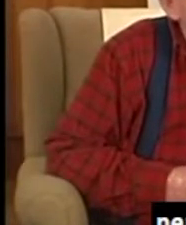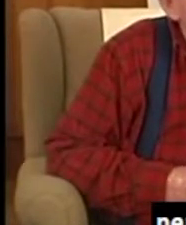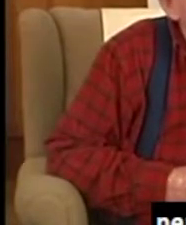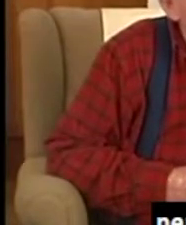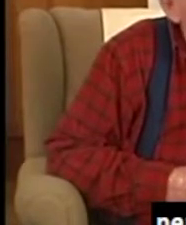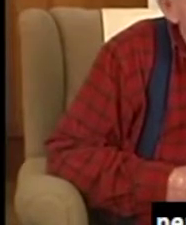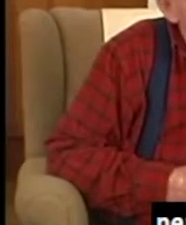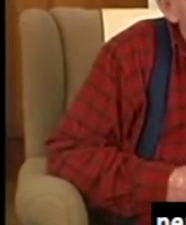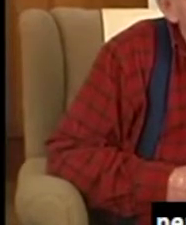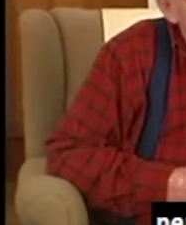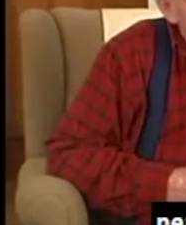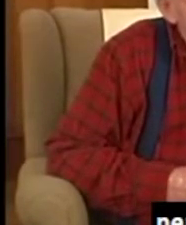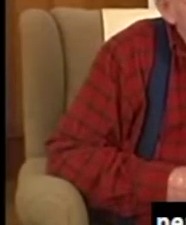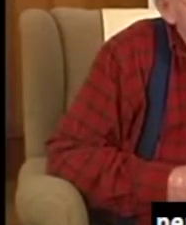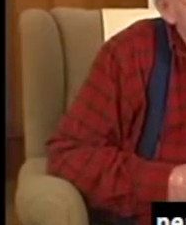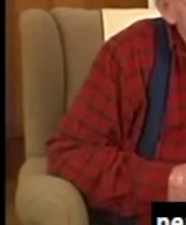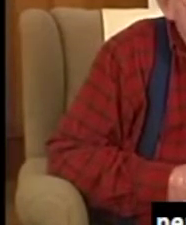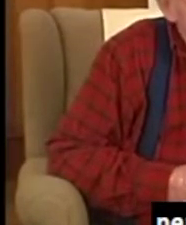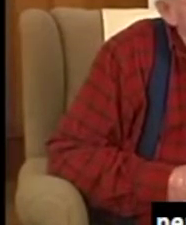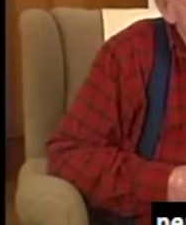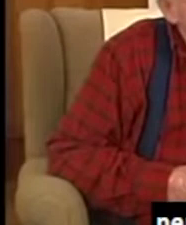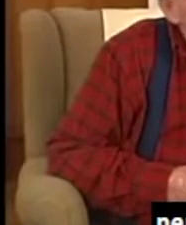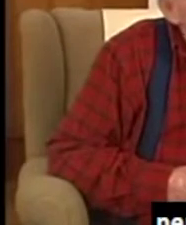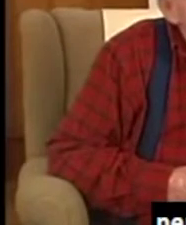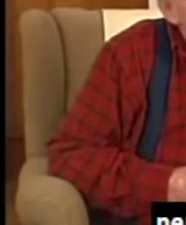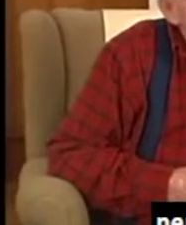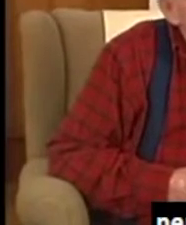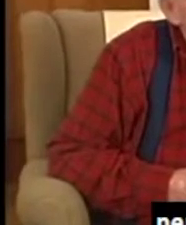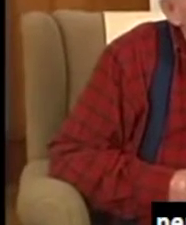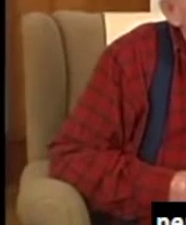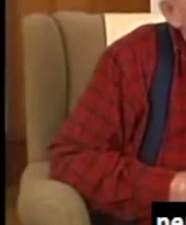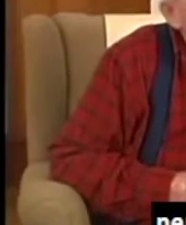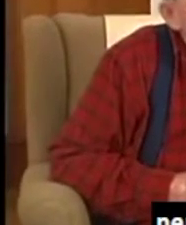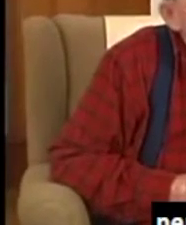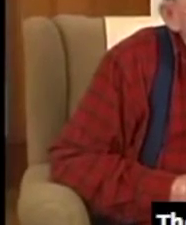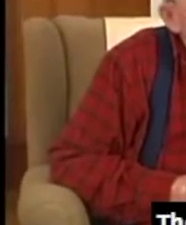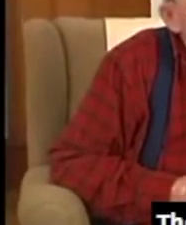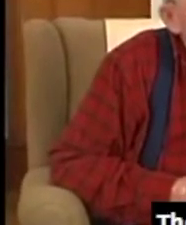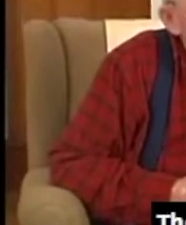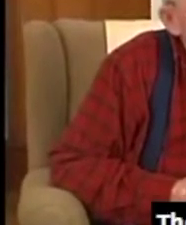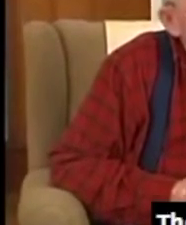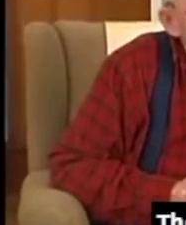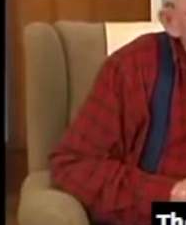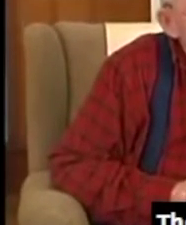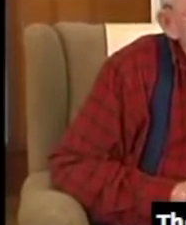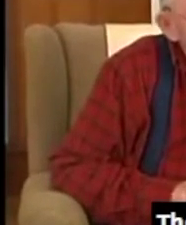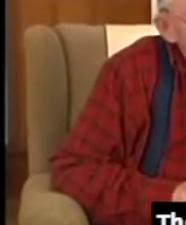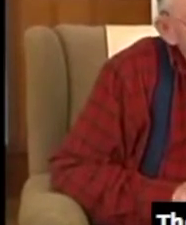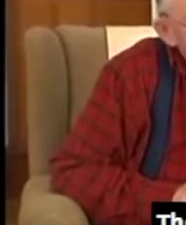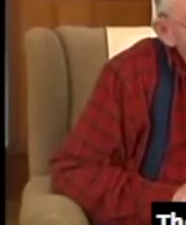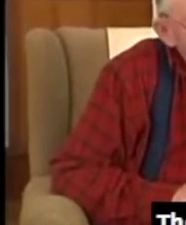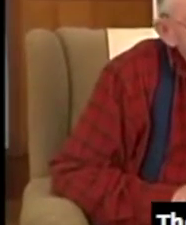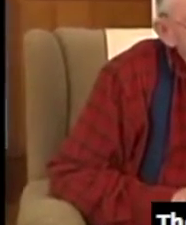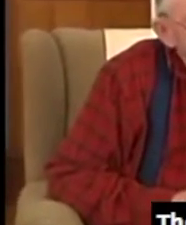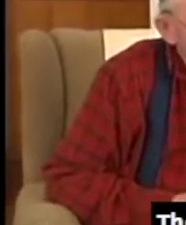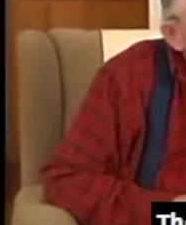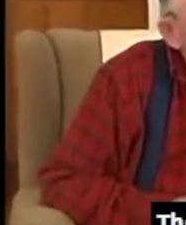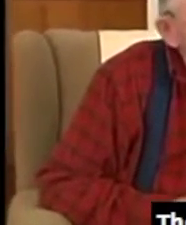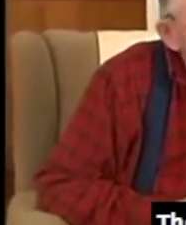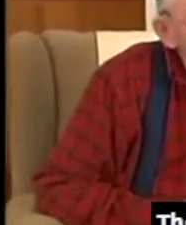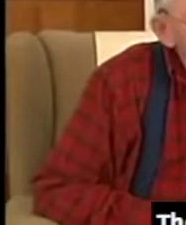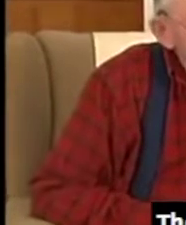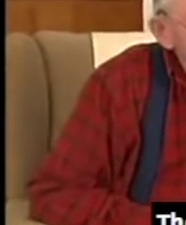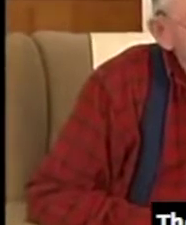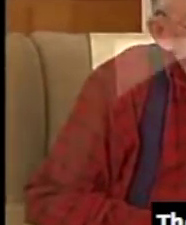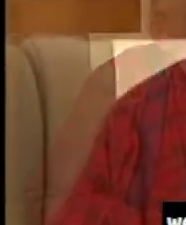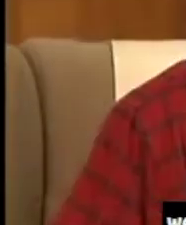come down and he was a deaf mute. And he couldn't understand my father. They had different signs.